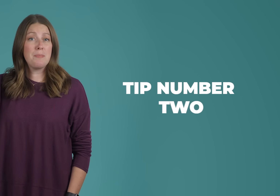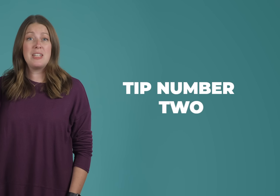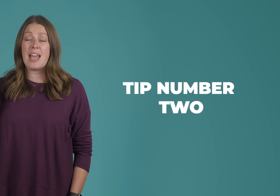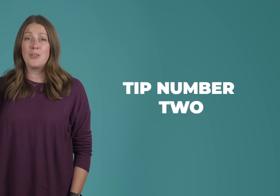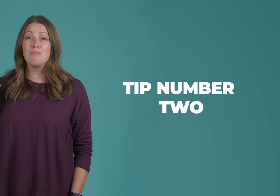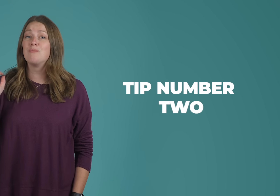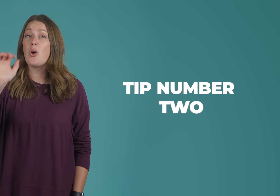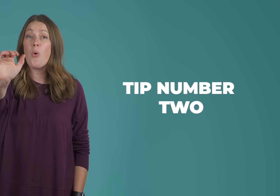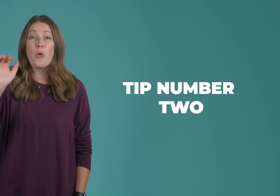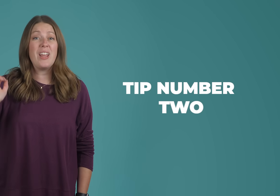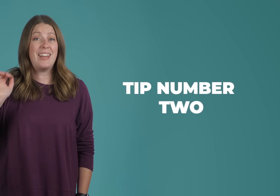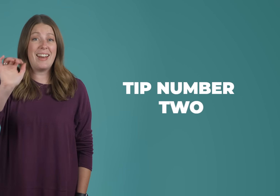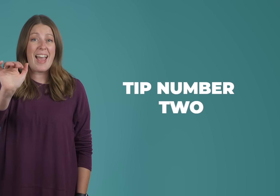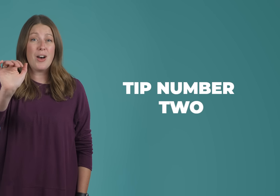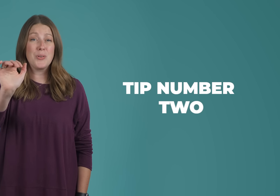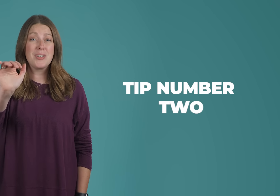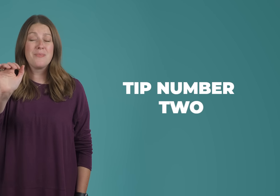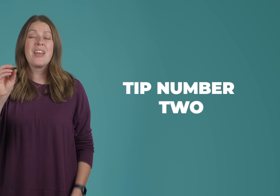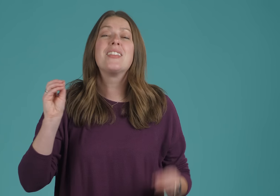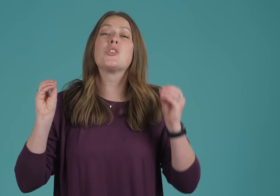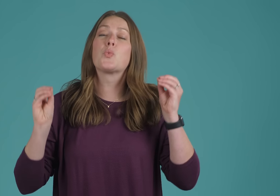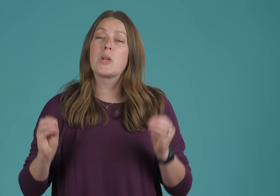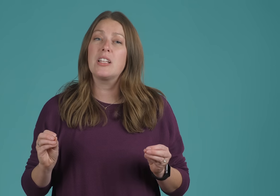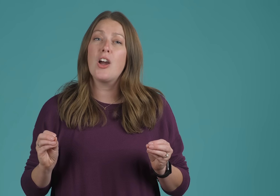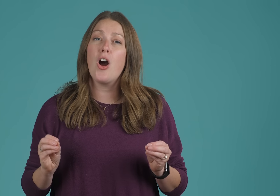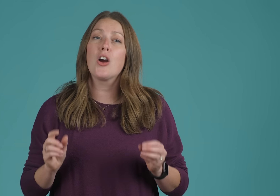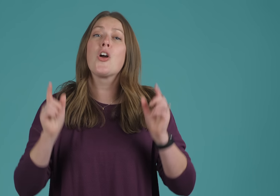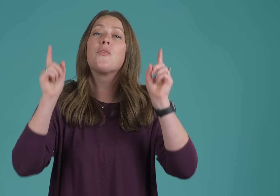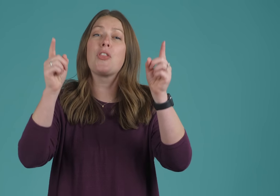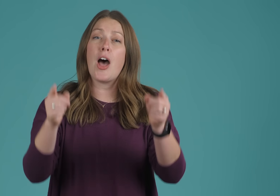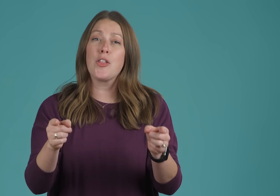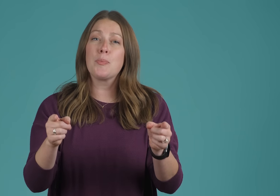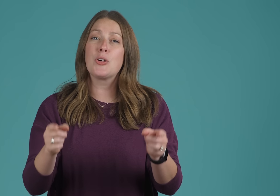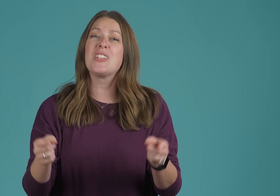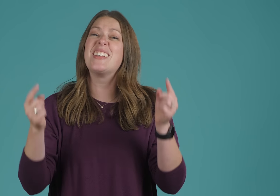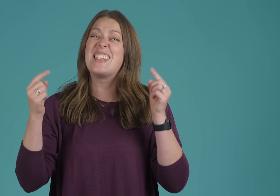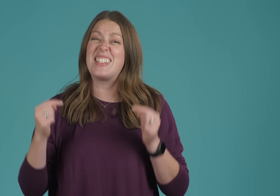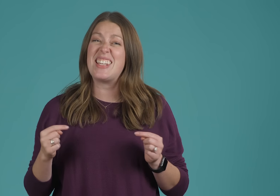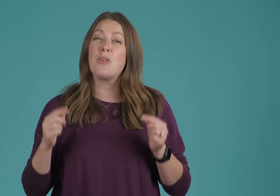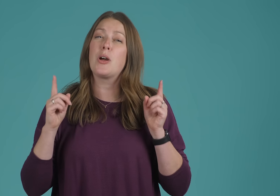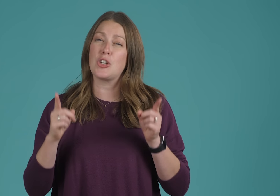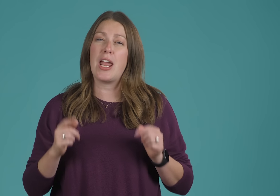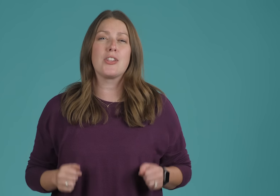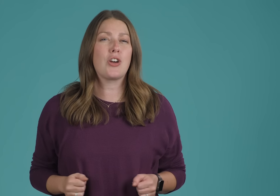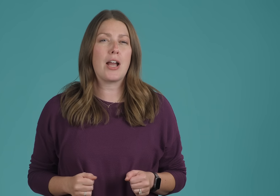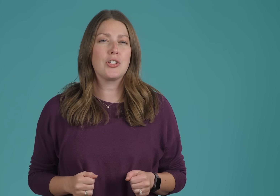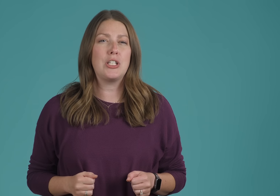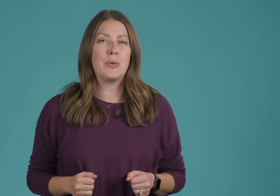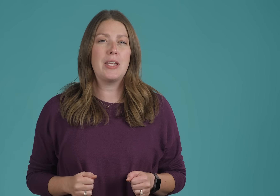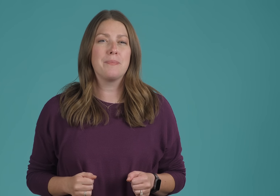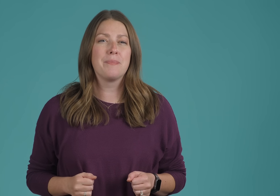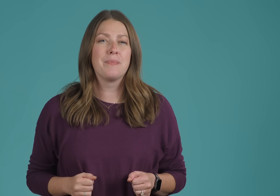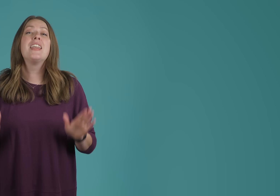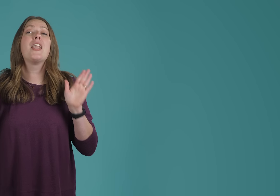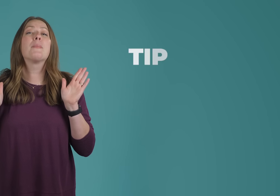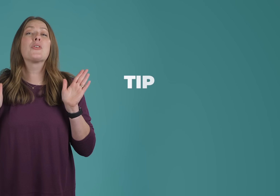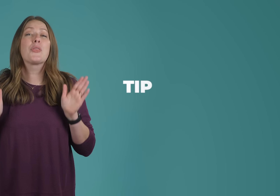and down or in and out. That's really hard for the other person to see what your hands are actually doing. Number